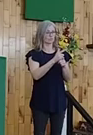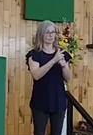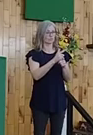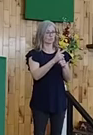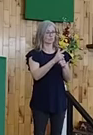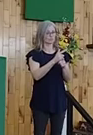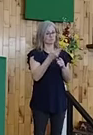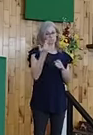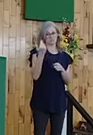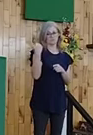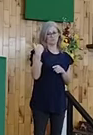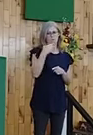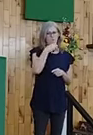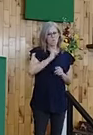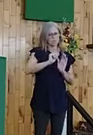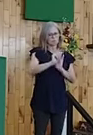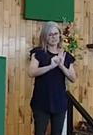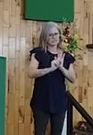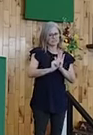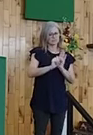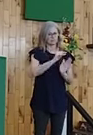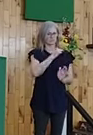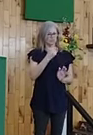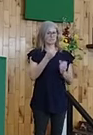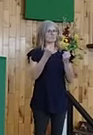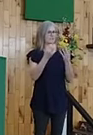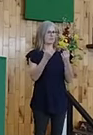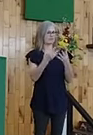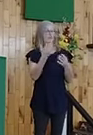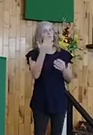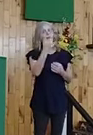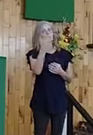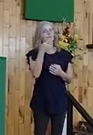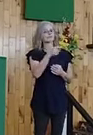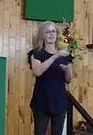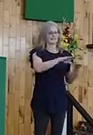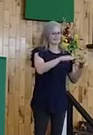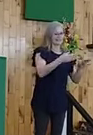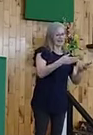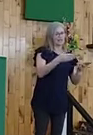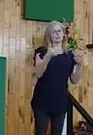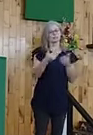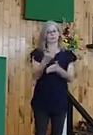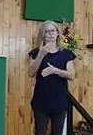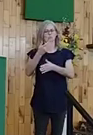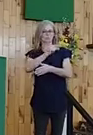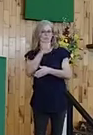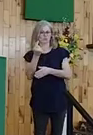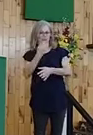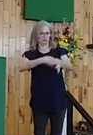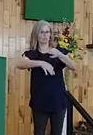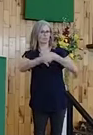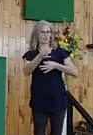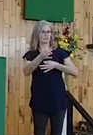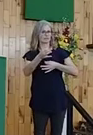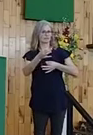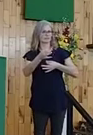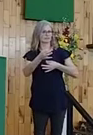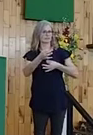Levitical priests were many because they were prevented by death from remaining in office. But